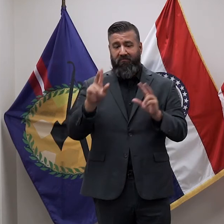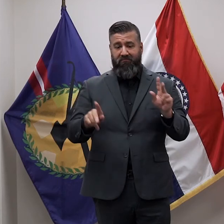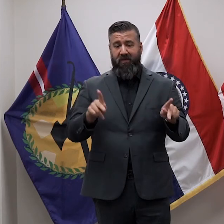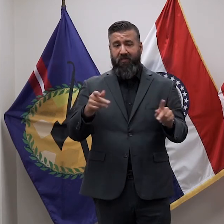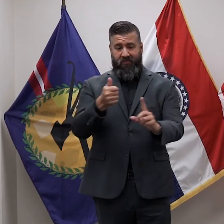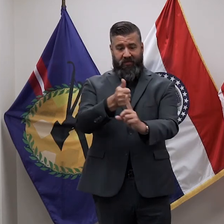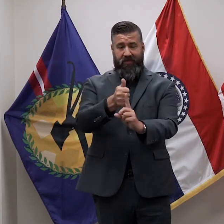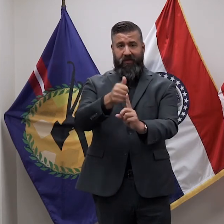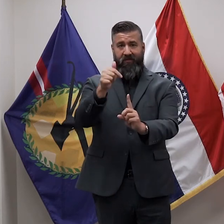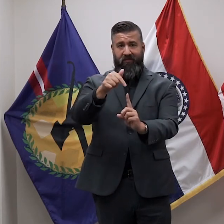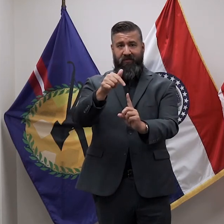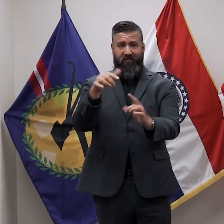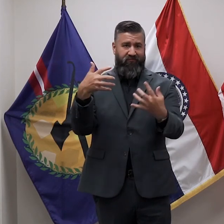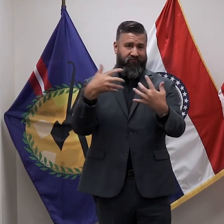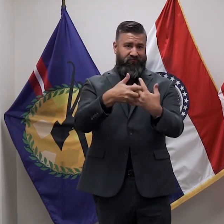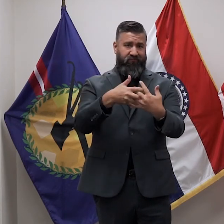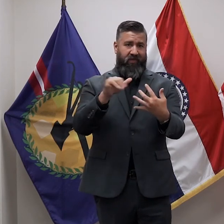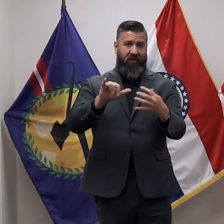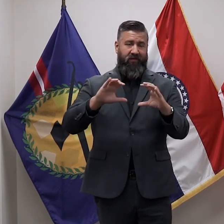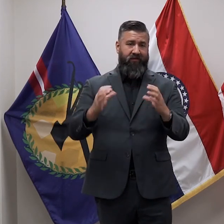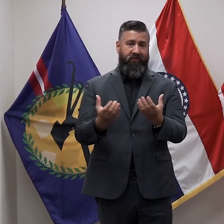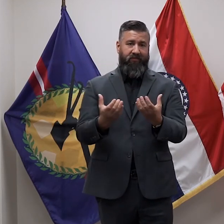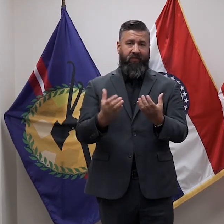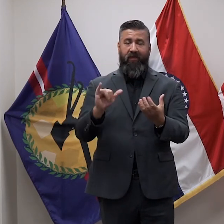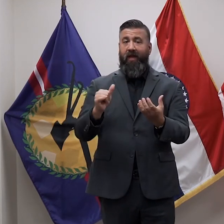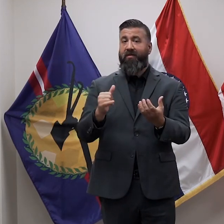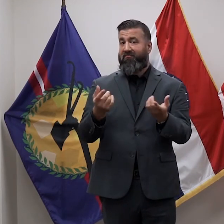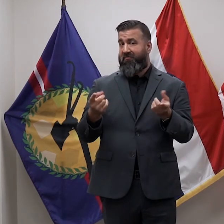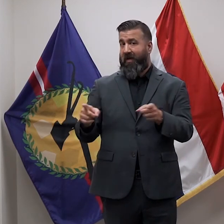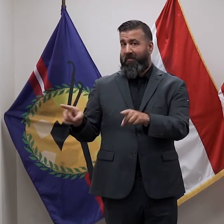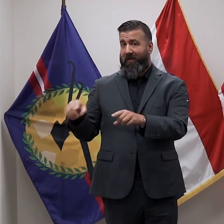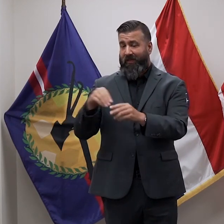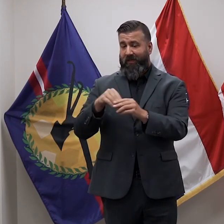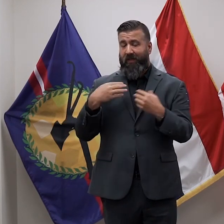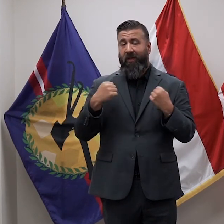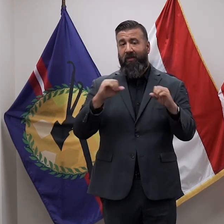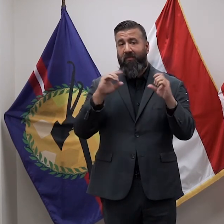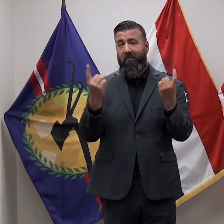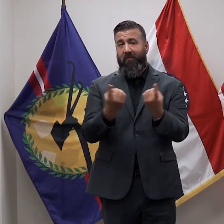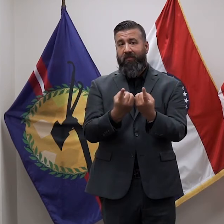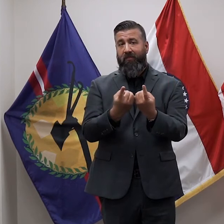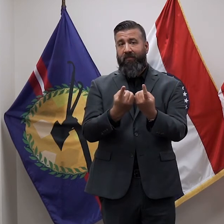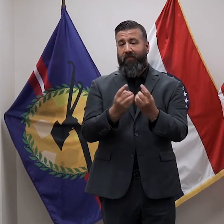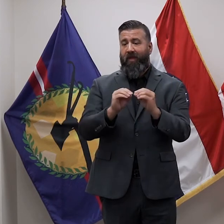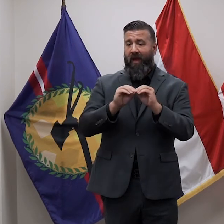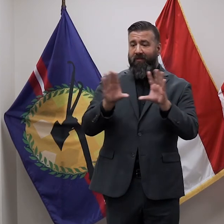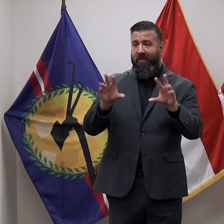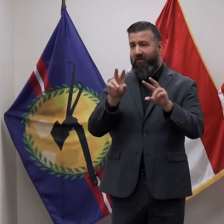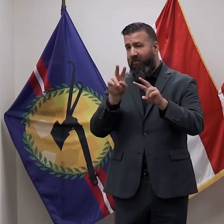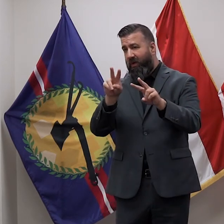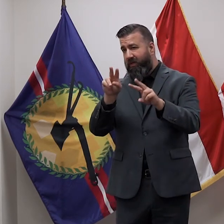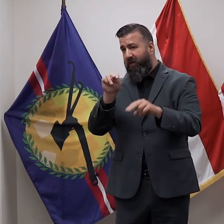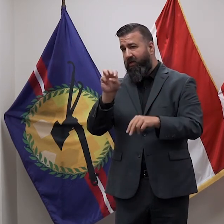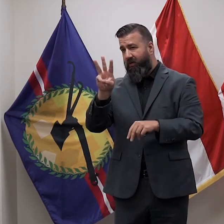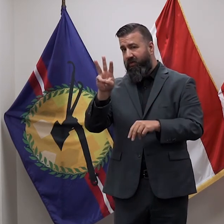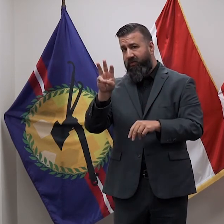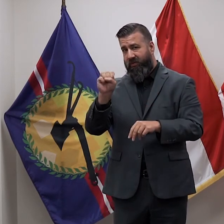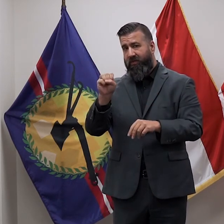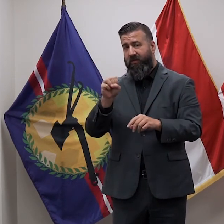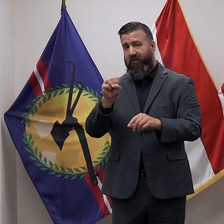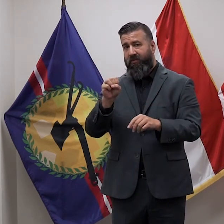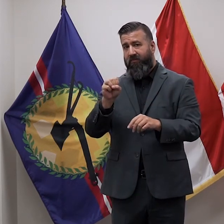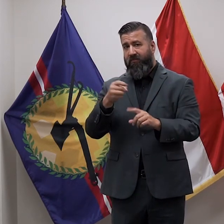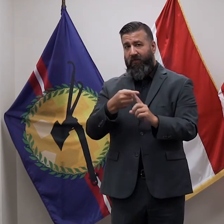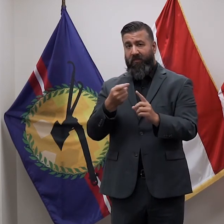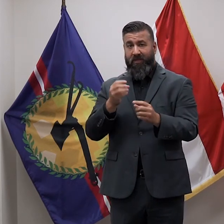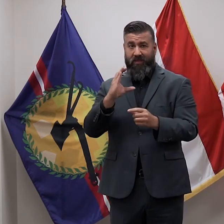people who are fit in that category. And so that is currently happening at the health department. Obviously, we're watching the news on the recommendations that